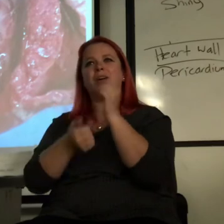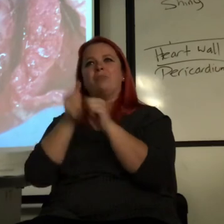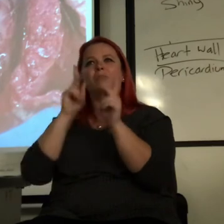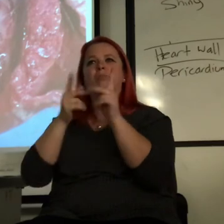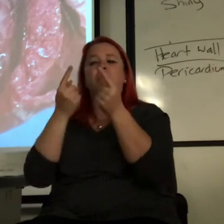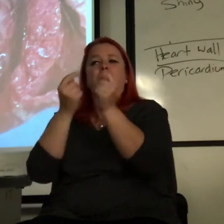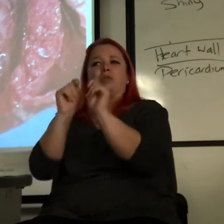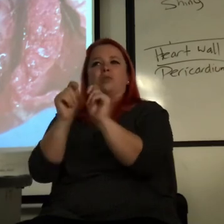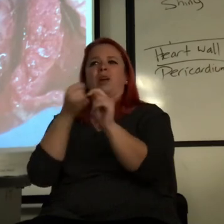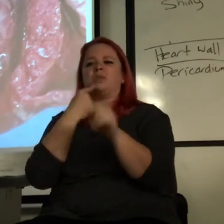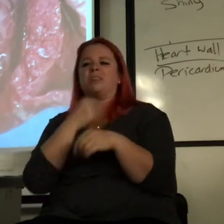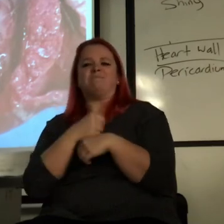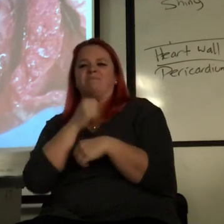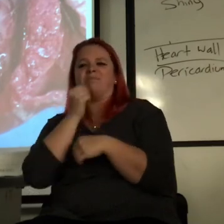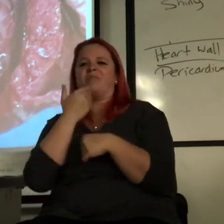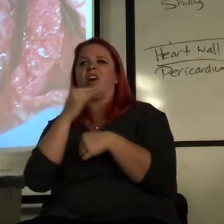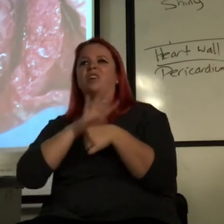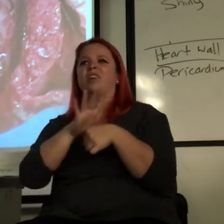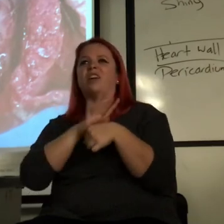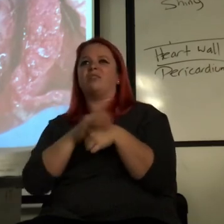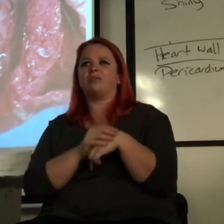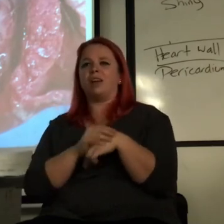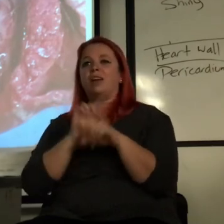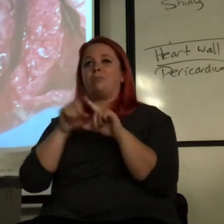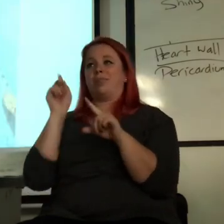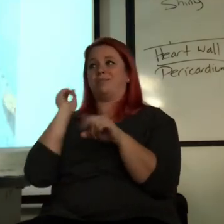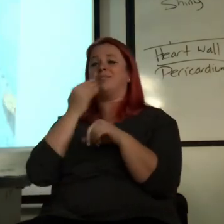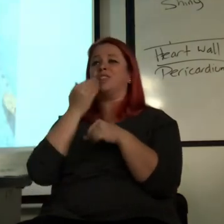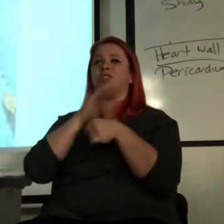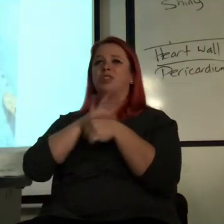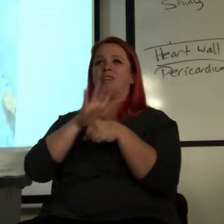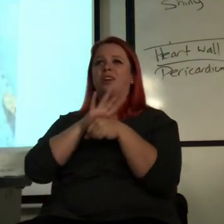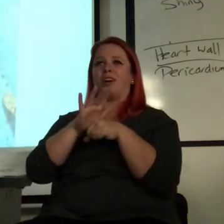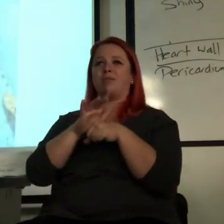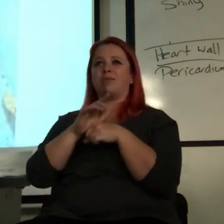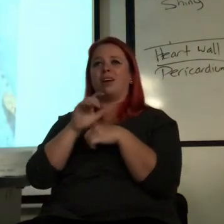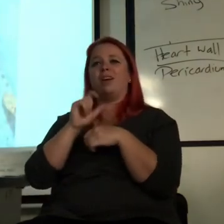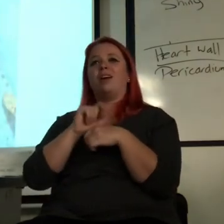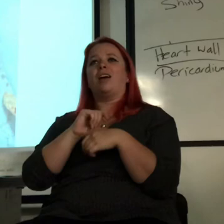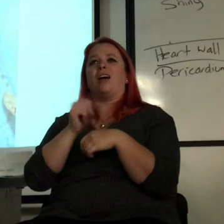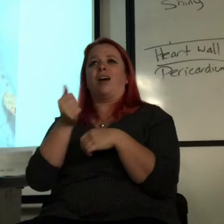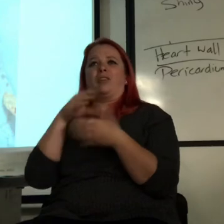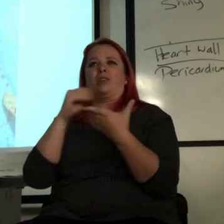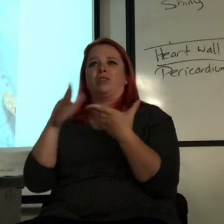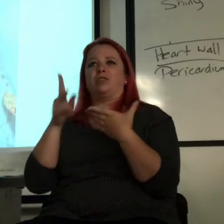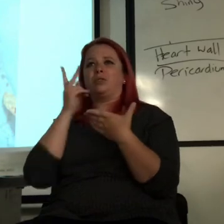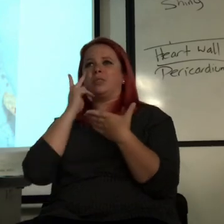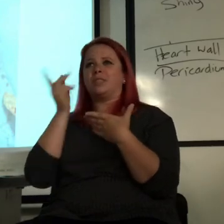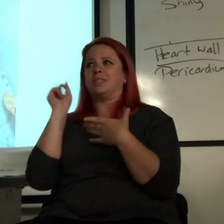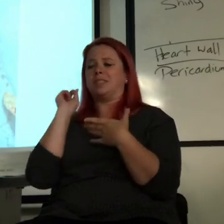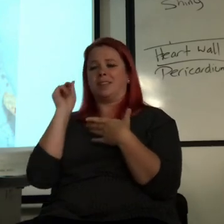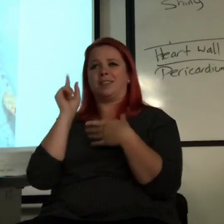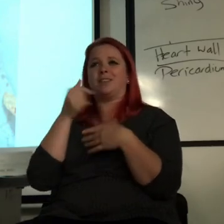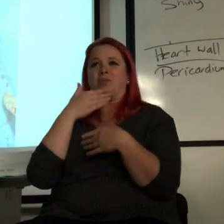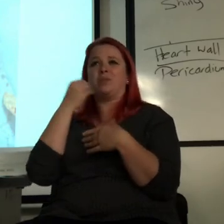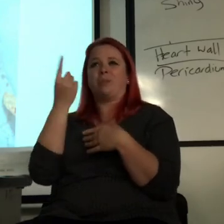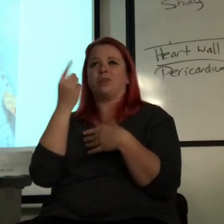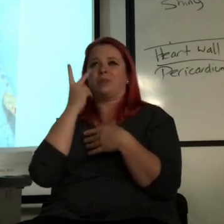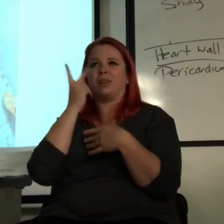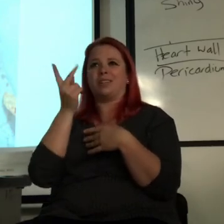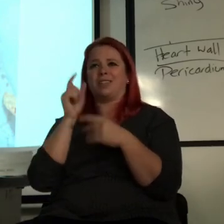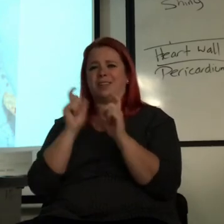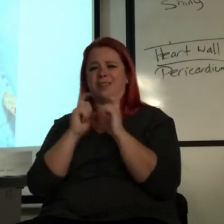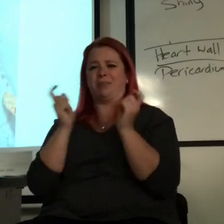enough. This is good enough. Students saw that last year and they're like, okay, well, I can now do that, student. That was the best one I saw in life. Look how big that